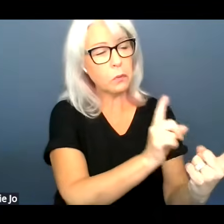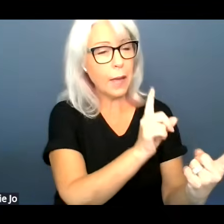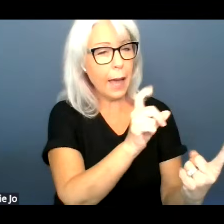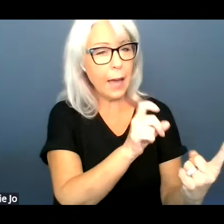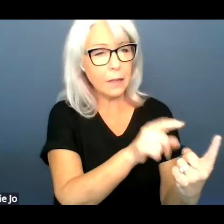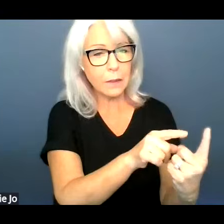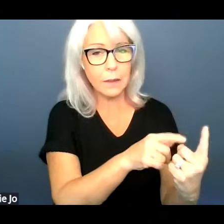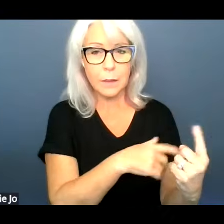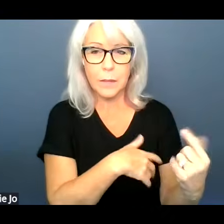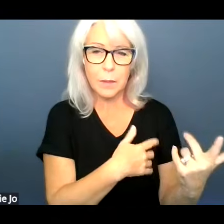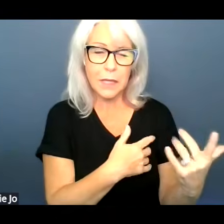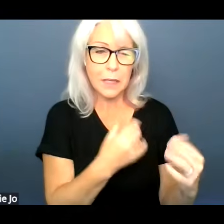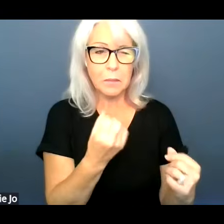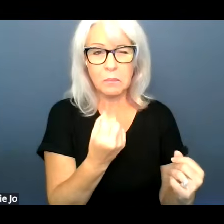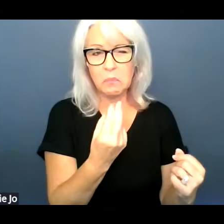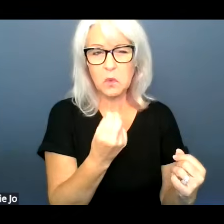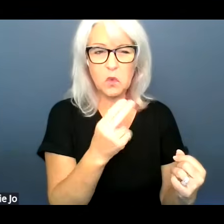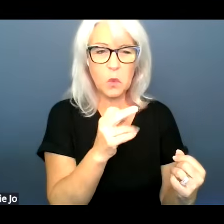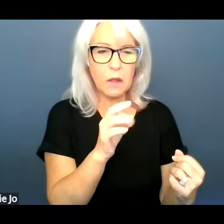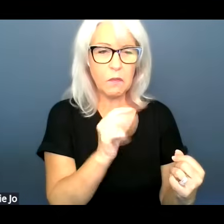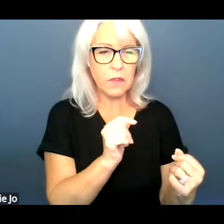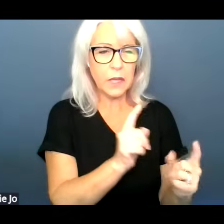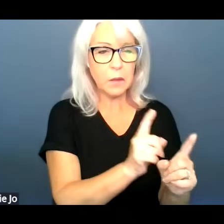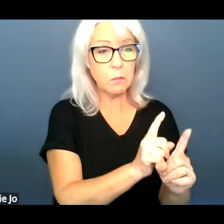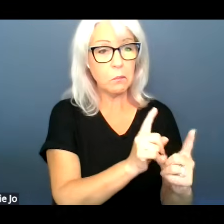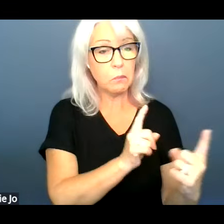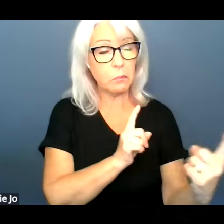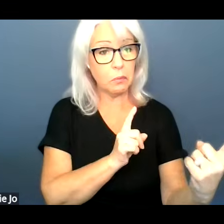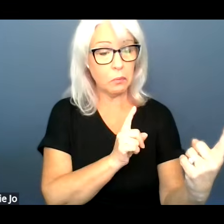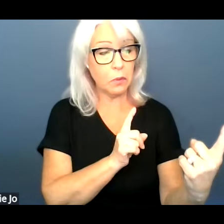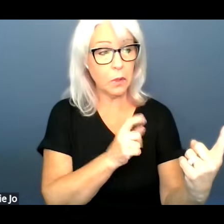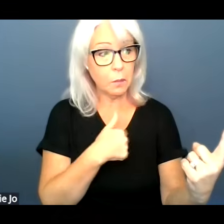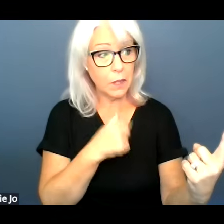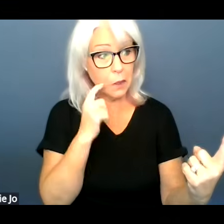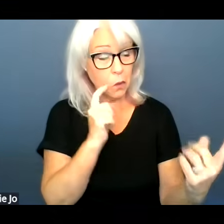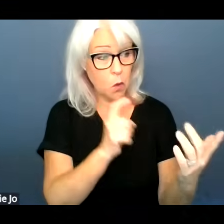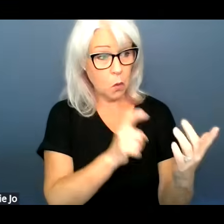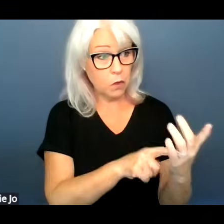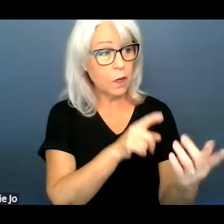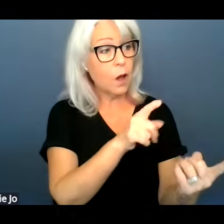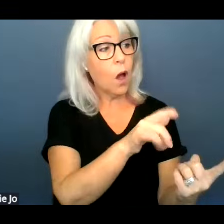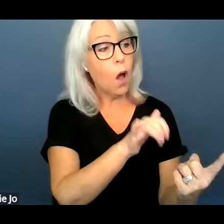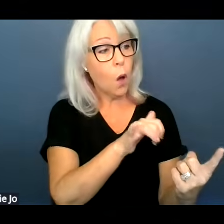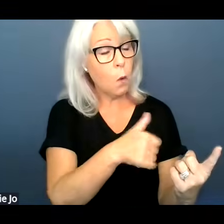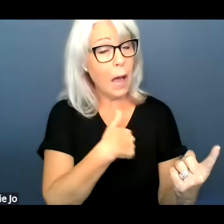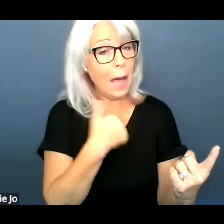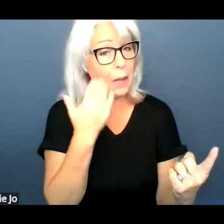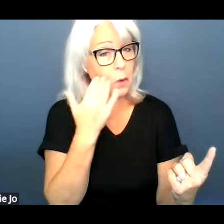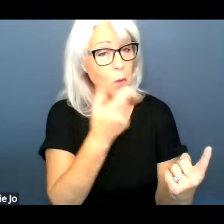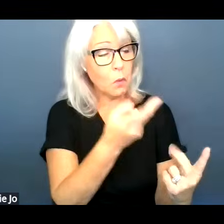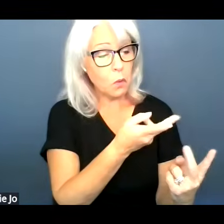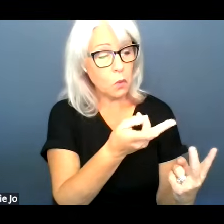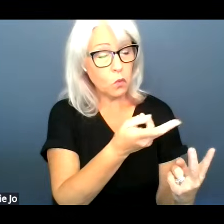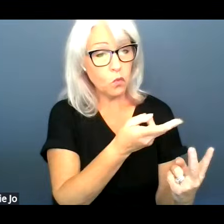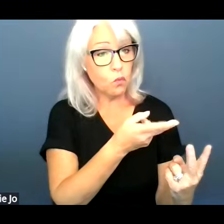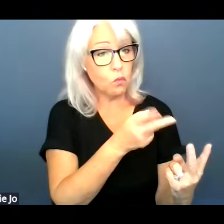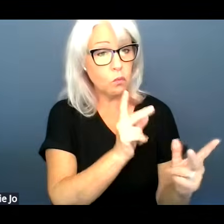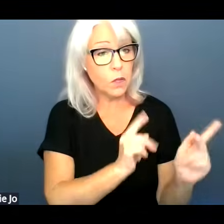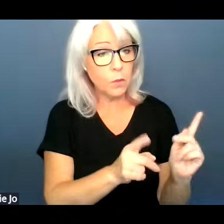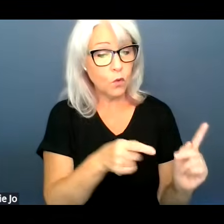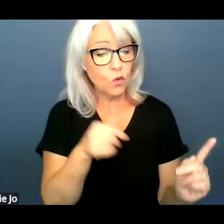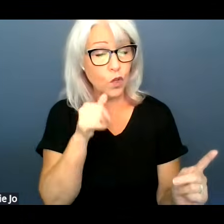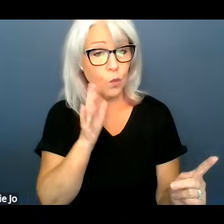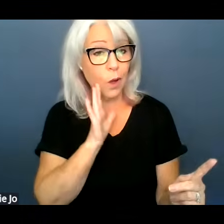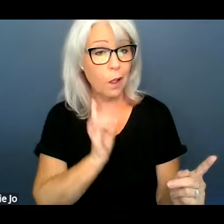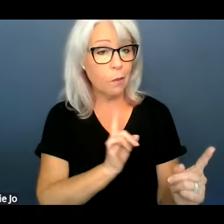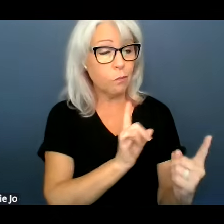about 12 feet away. Me seeing them, right? Noticing that I know those 2 people, they're there. She's going to go ask them. And I went